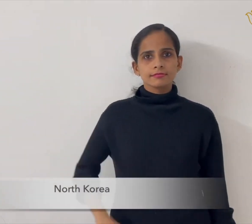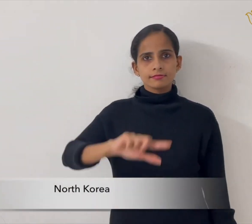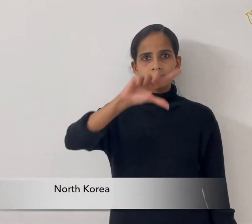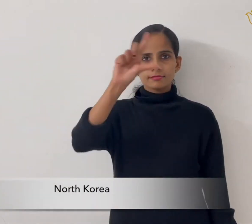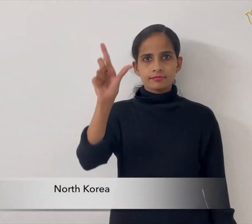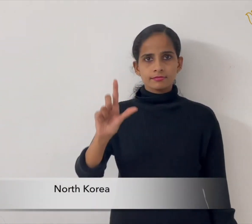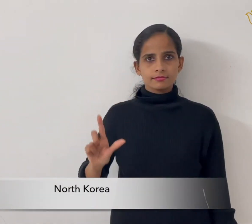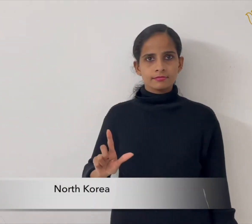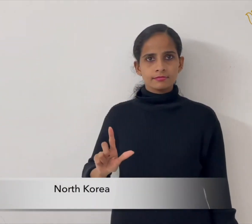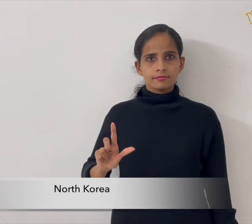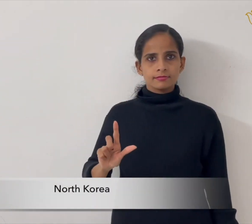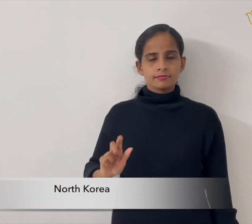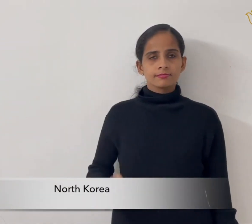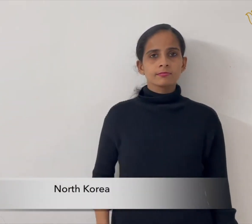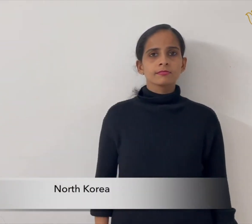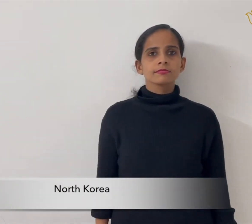North Korea,